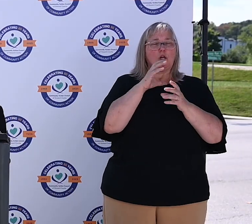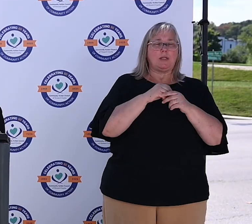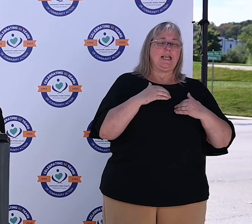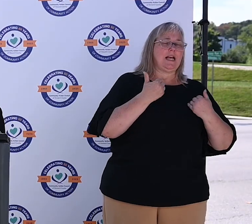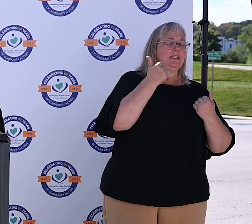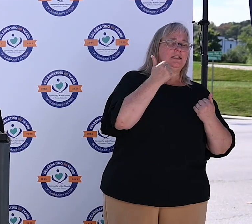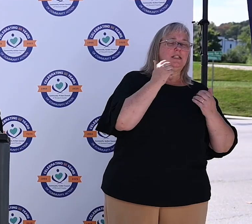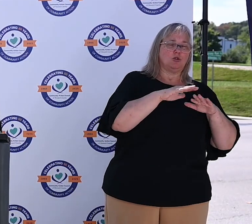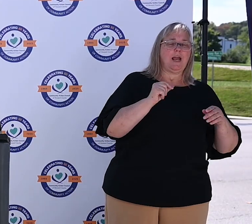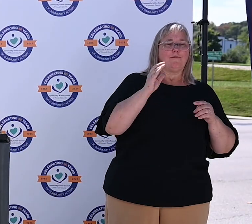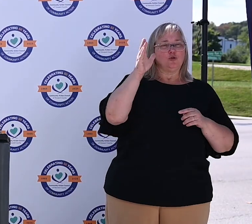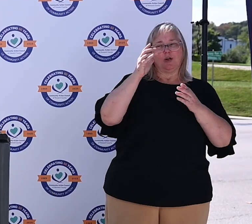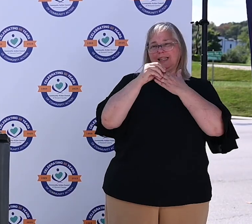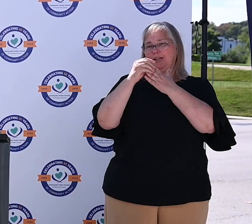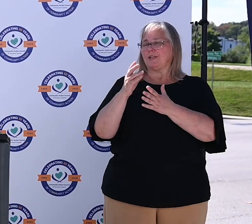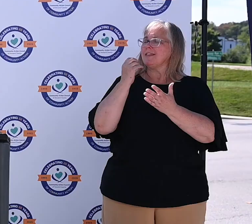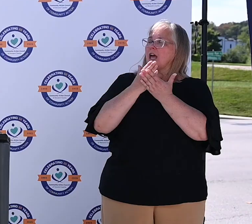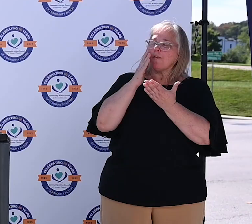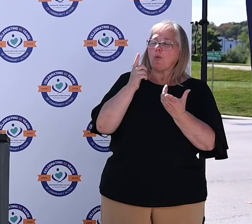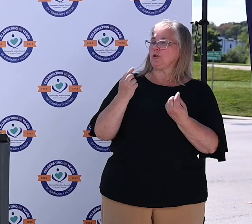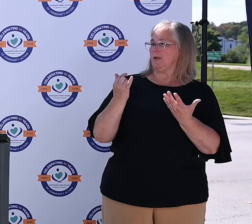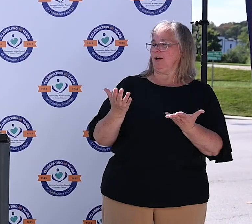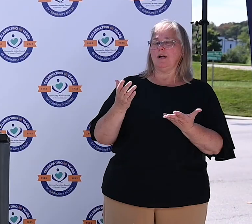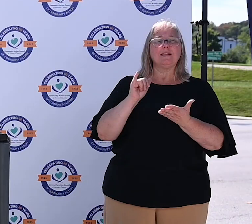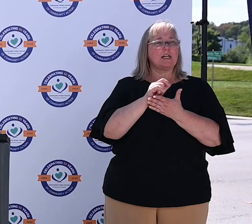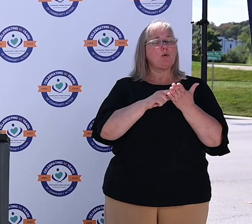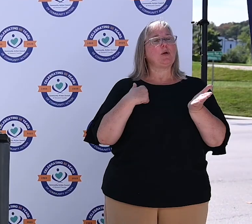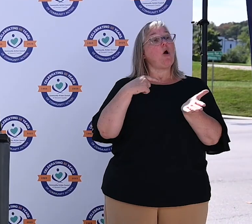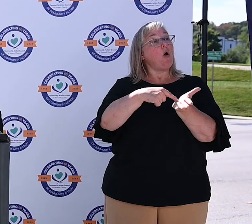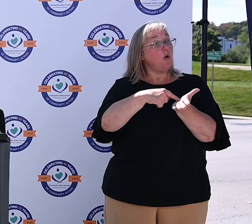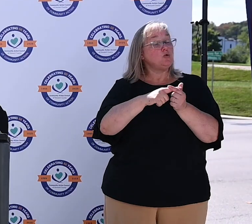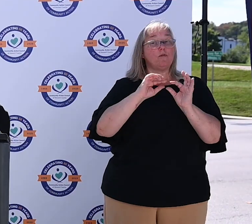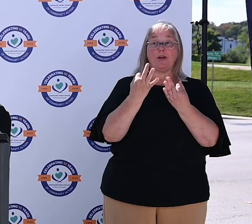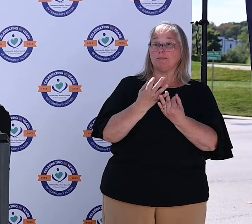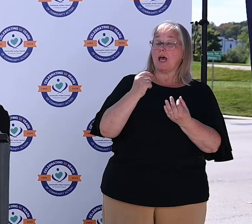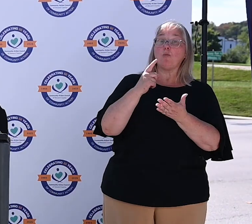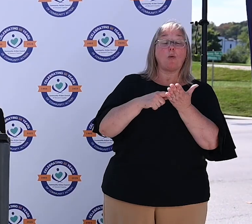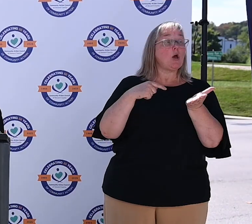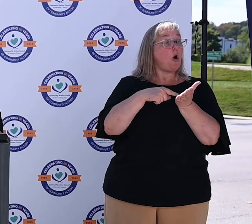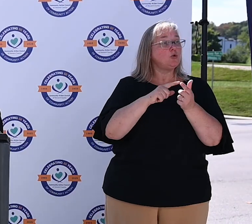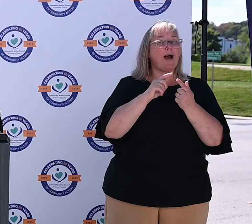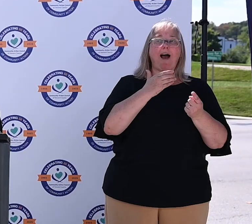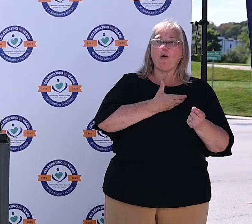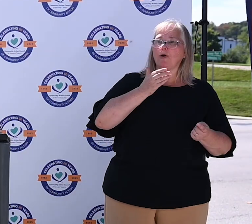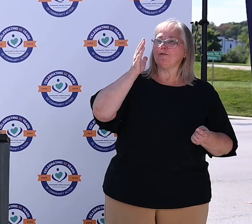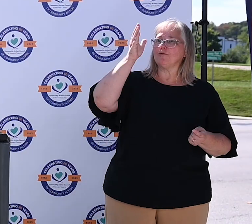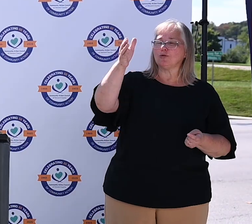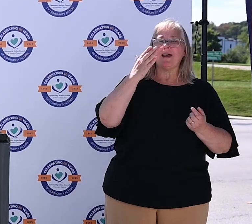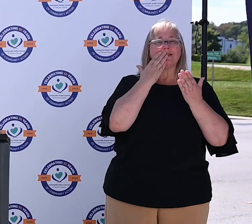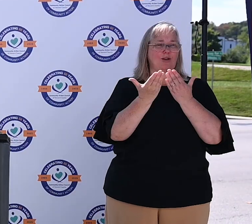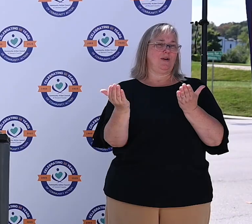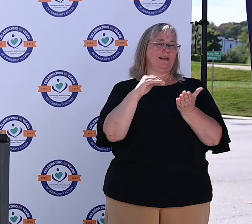future leaders. Thank you for what you are doing here. It is what we owe to our families and what we owe to our future. Thank you